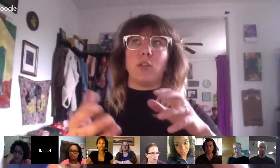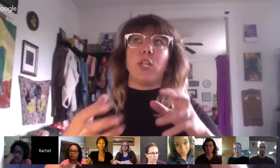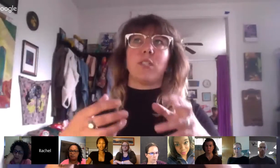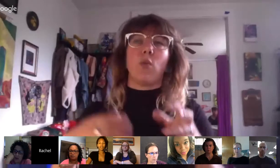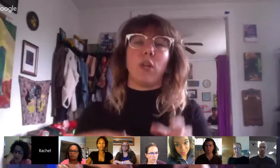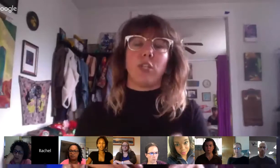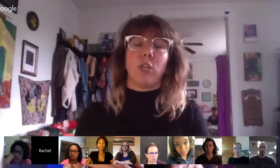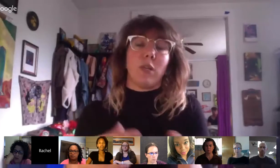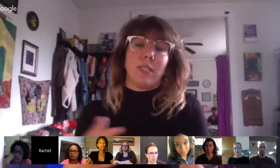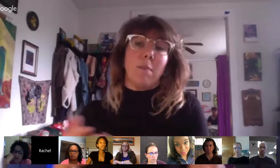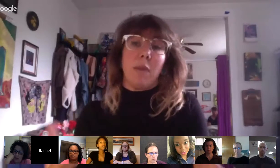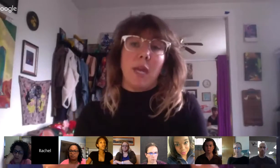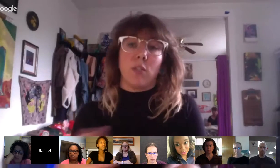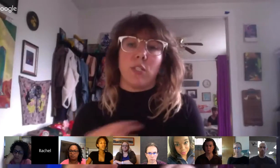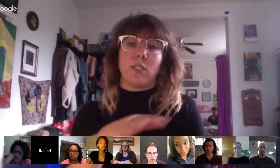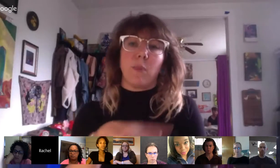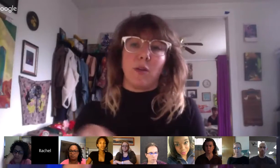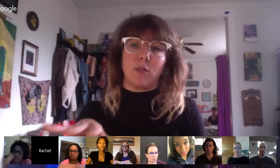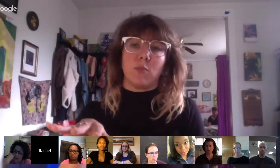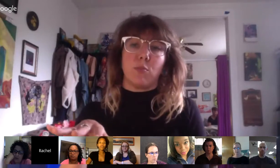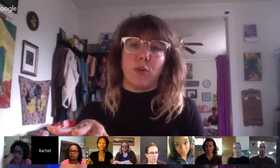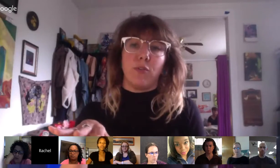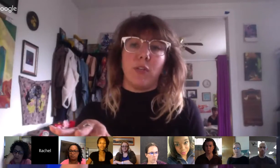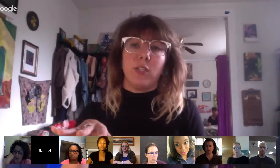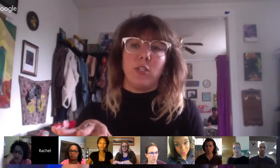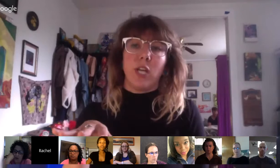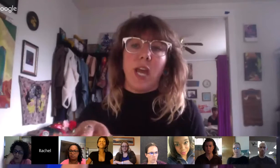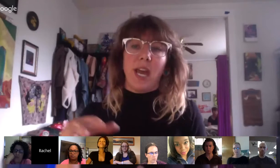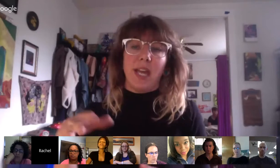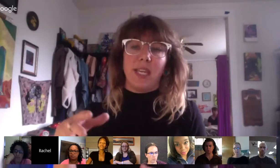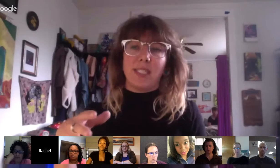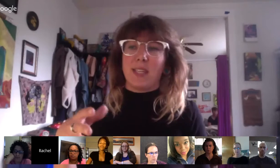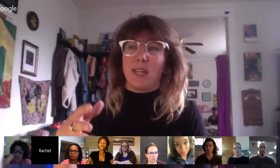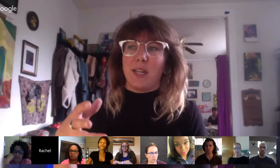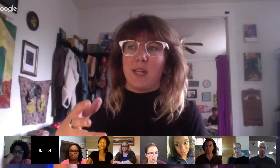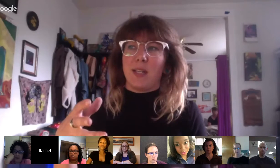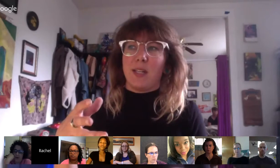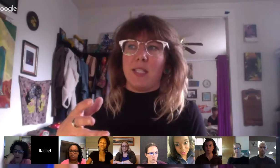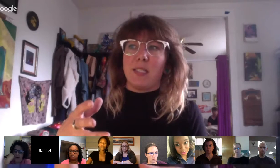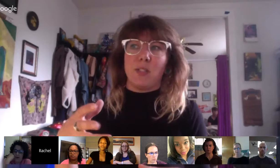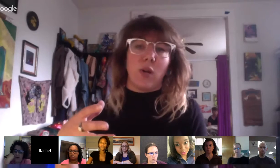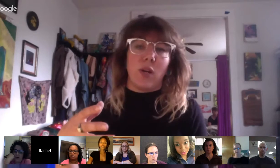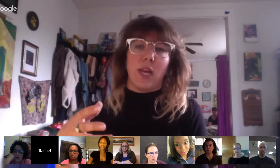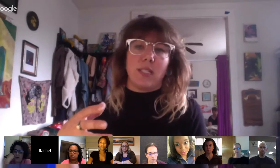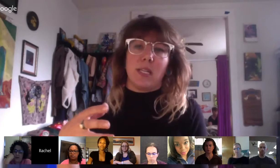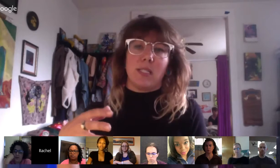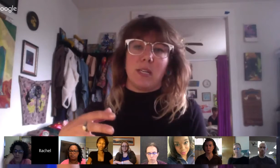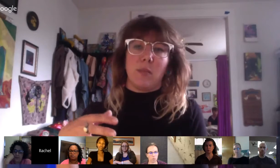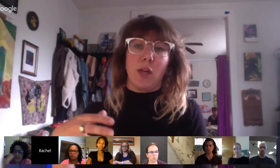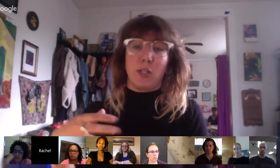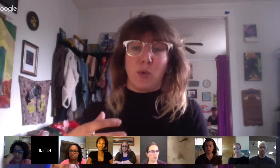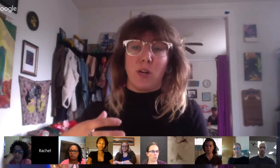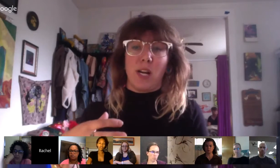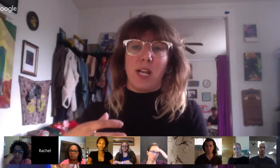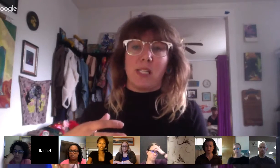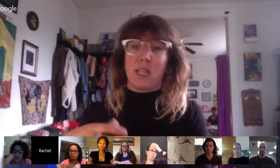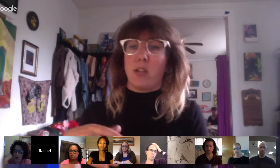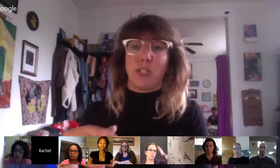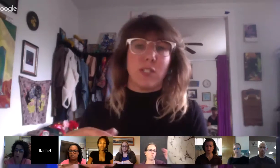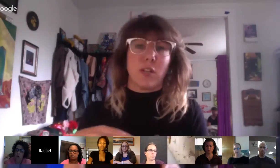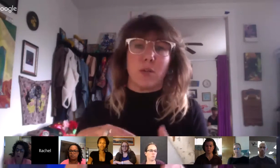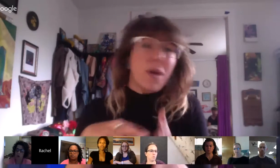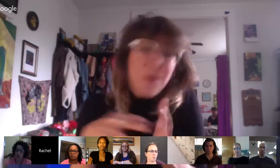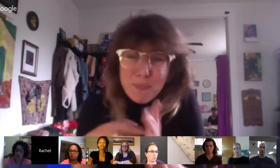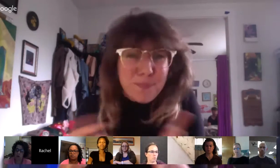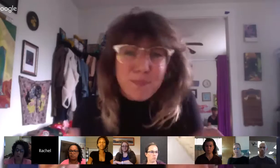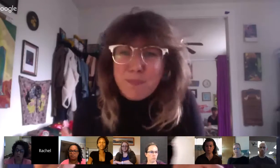She has a question, what does that mean when she spells privilege? And that's like an instance where that sentence can be a lot shorter in ASL. She just